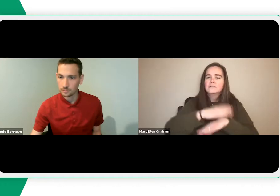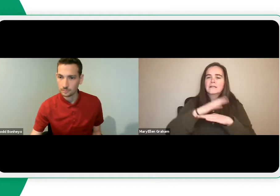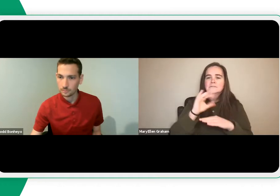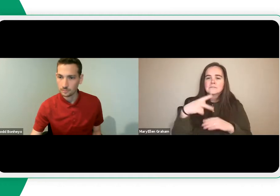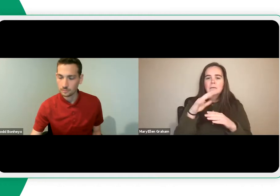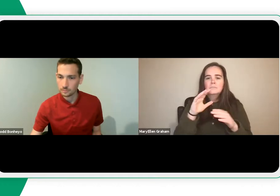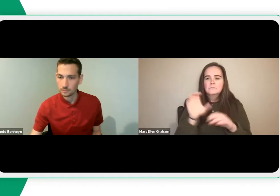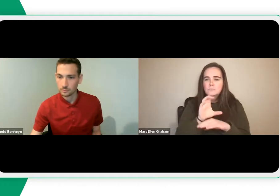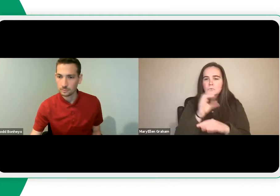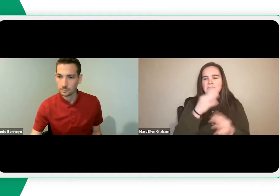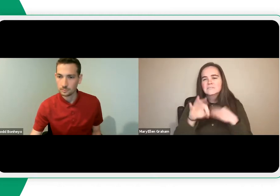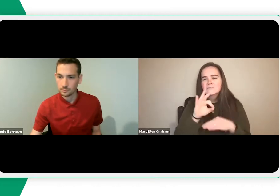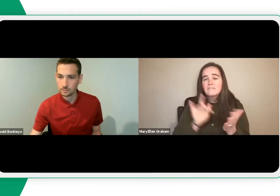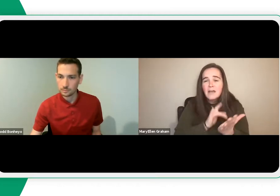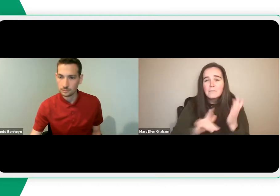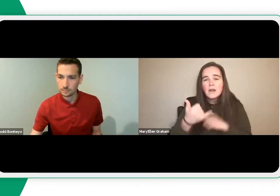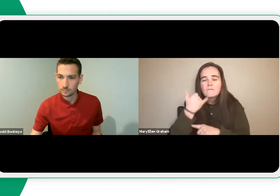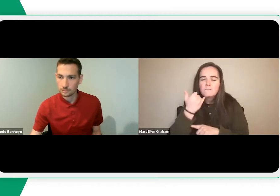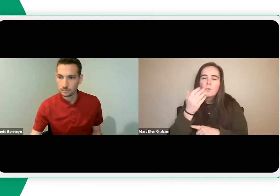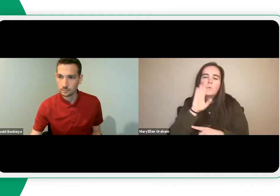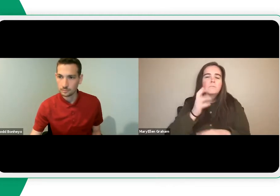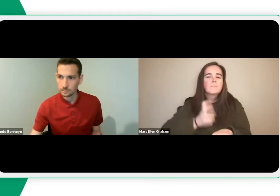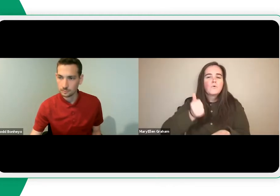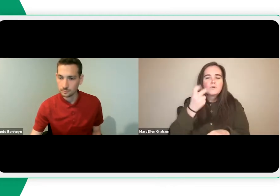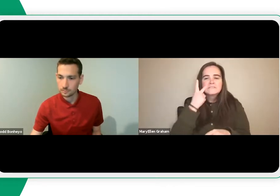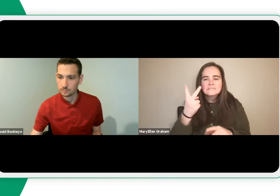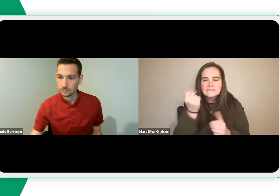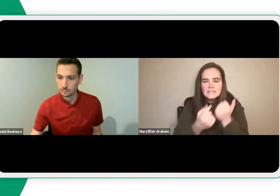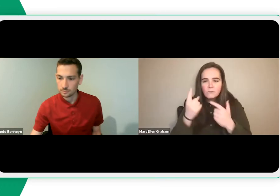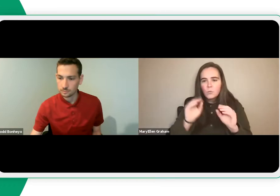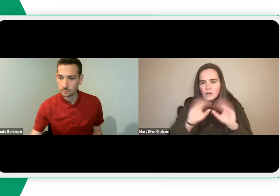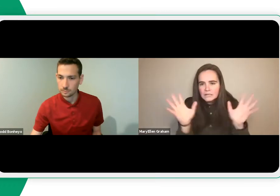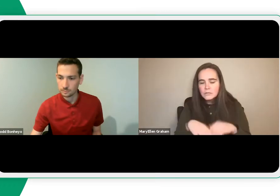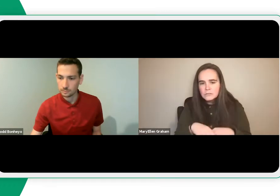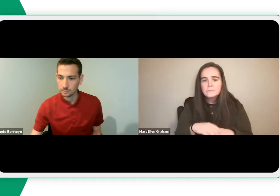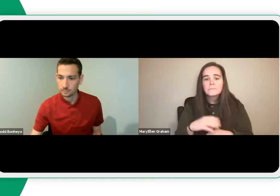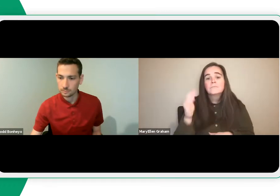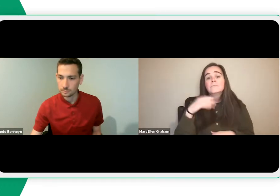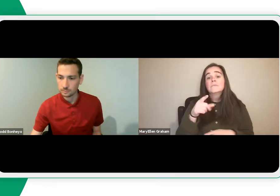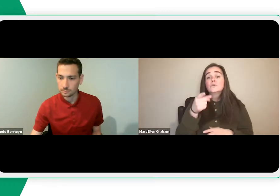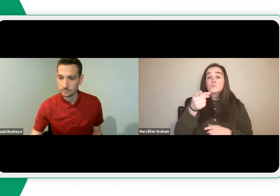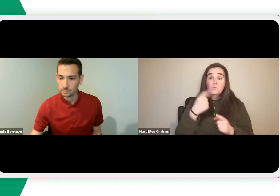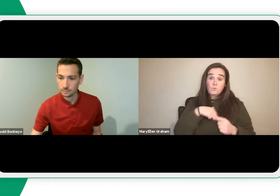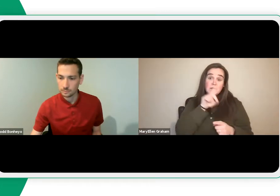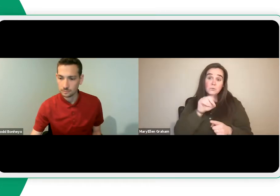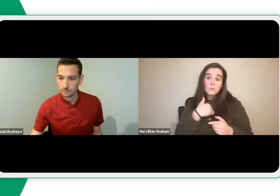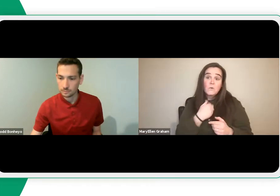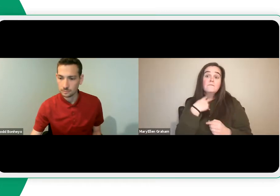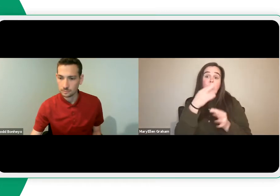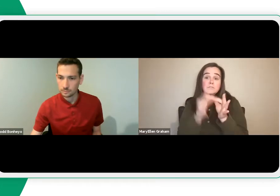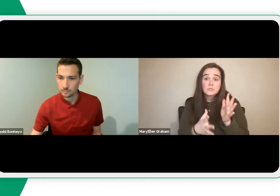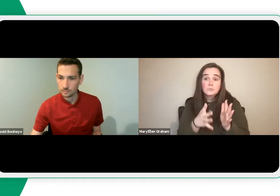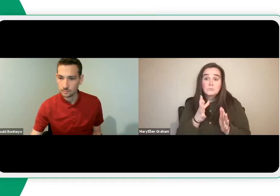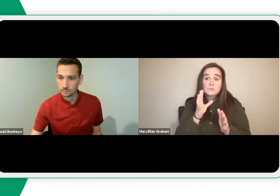clearly with this guidance. If you are on a laptop or on a desktop computer, that is preferred over a mobile device, so that